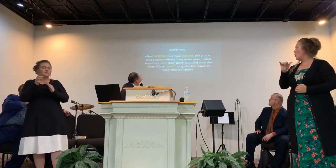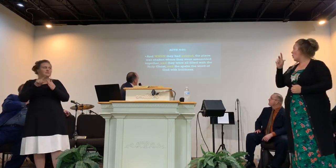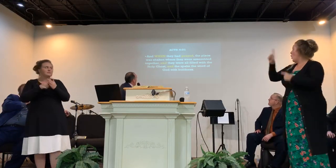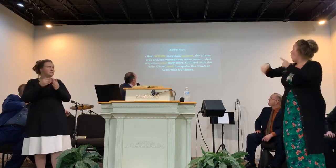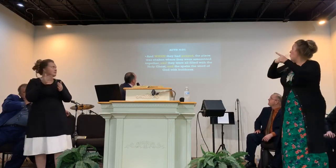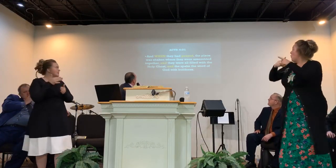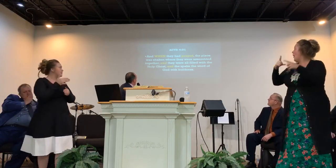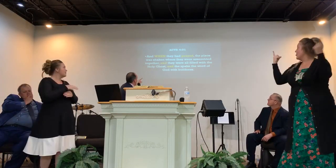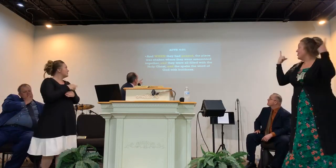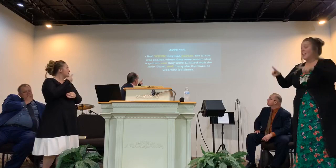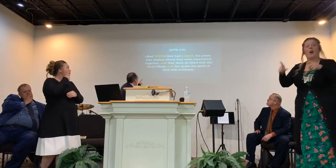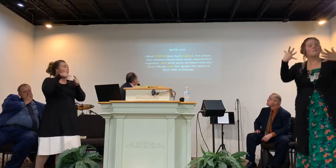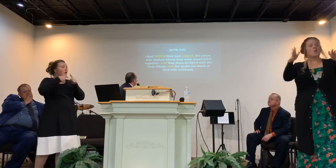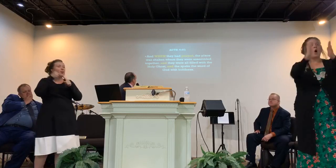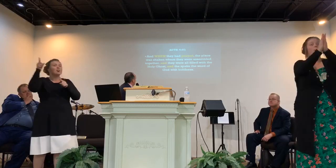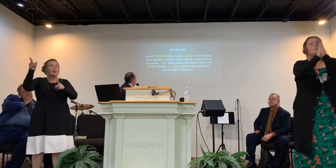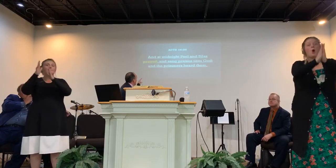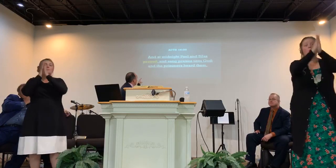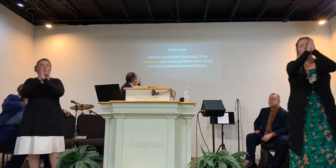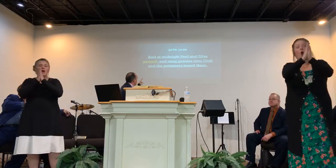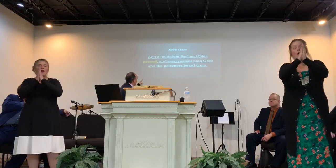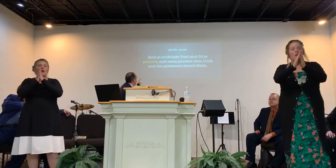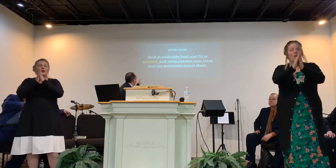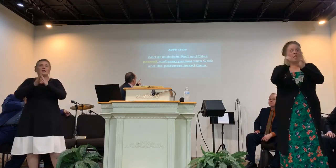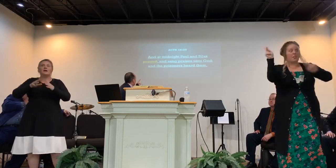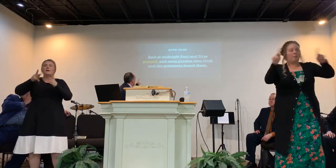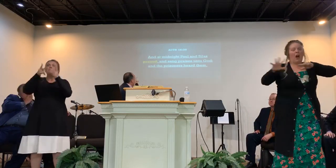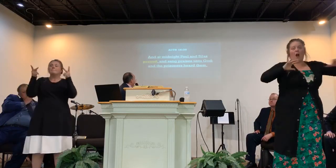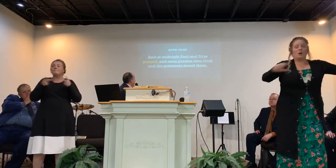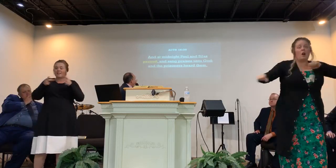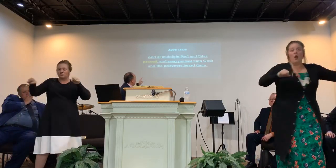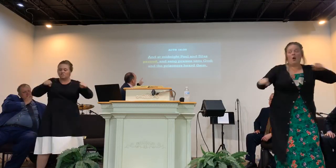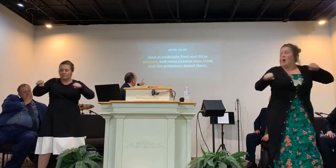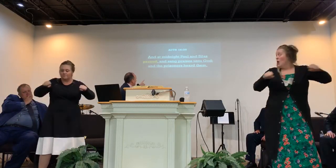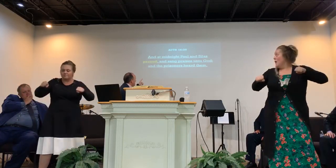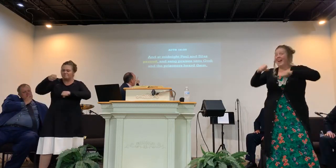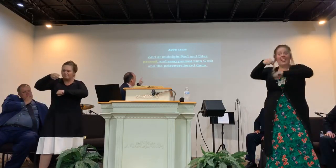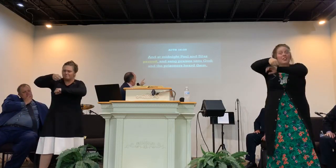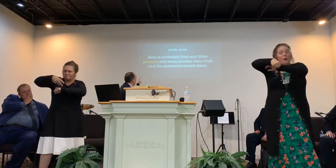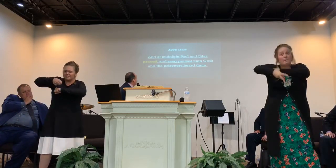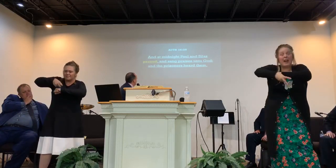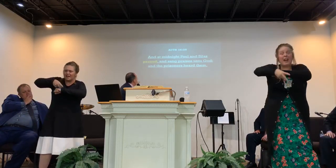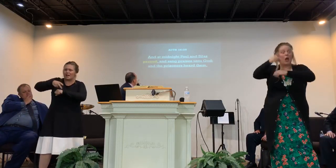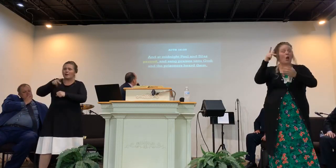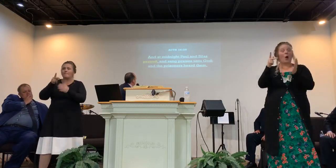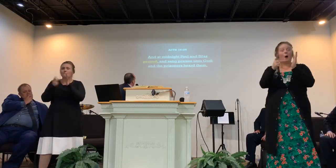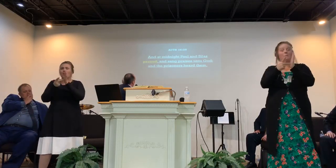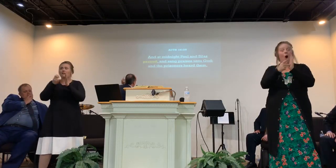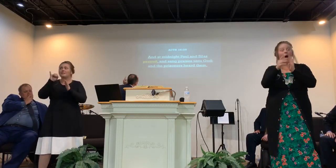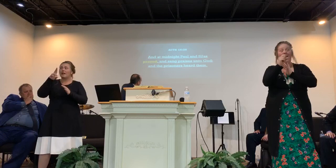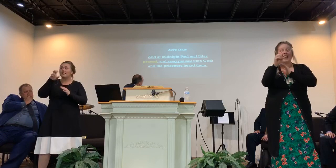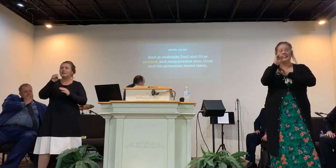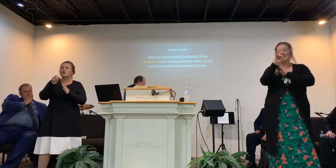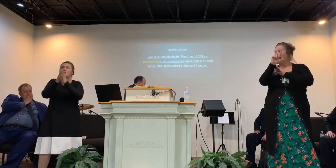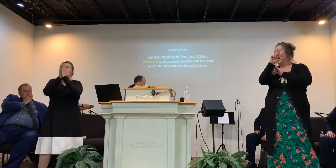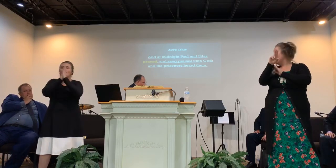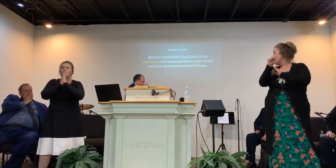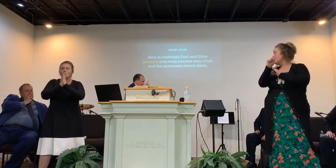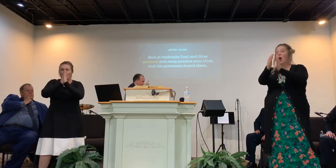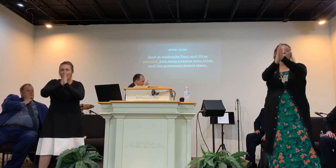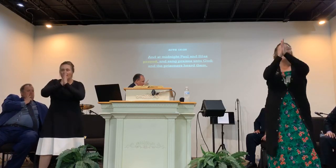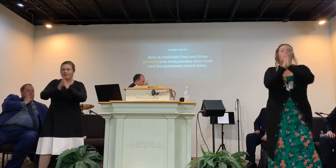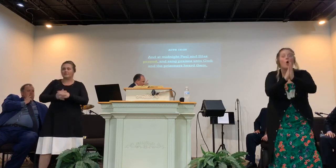when they had prayed, the place was shaken. And at midnight, Paul and Silas prayed.